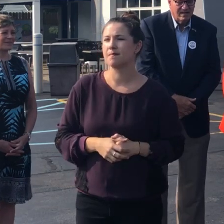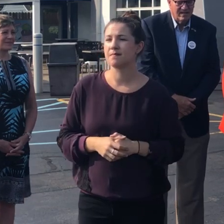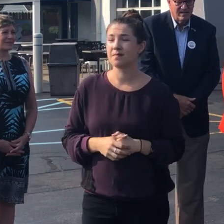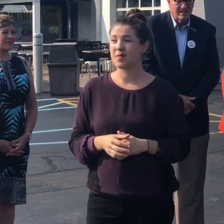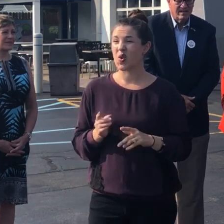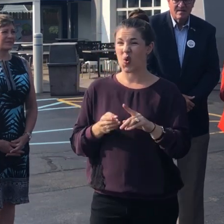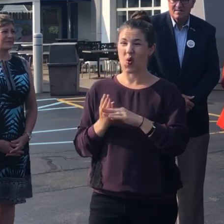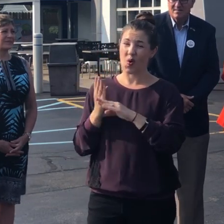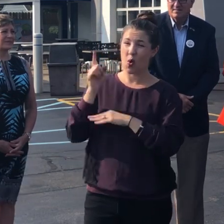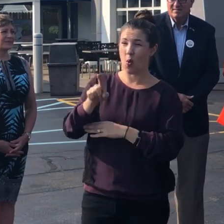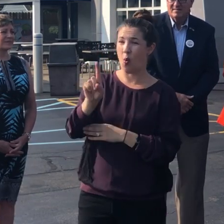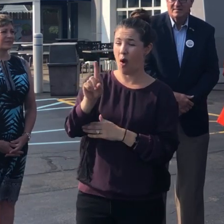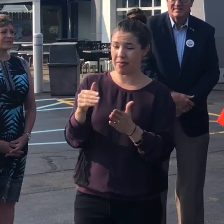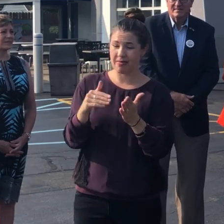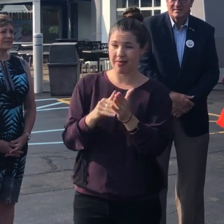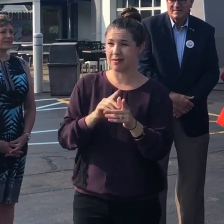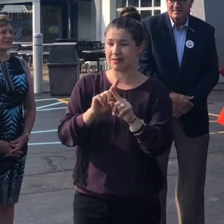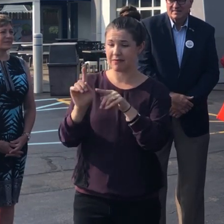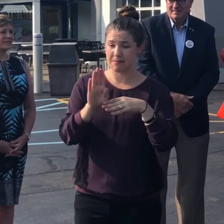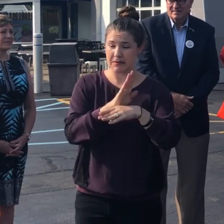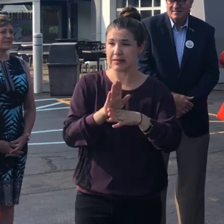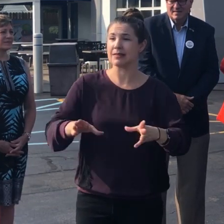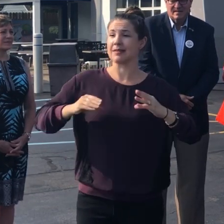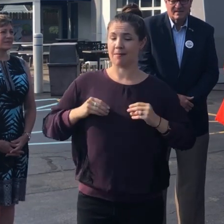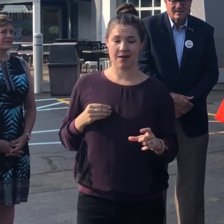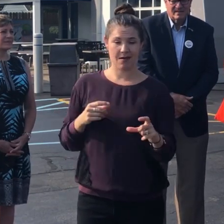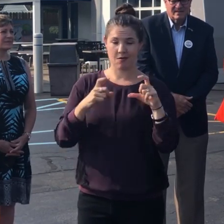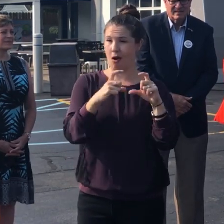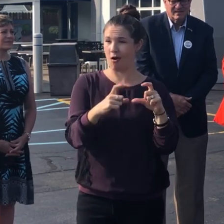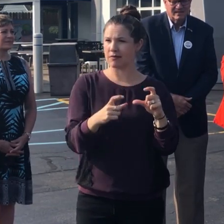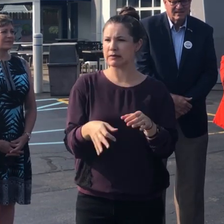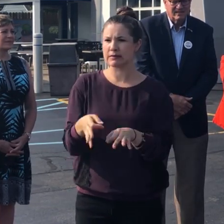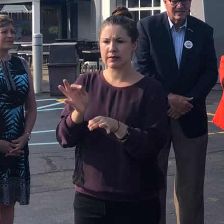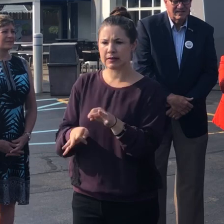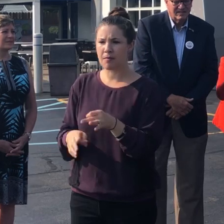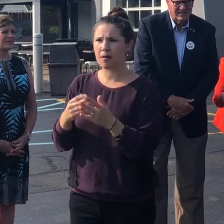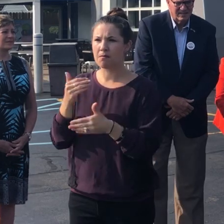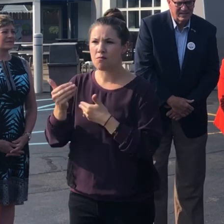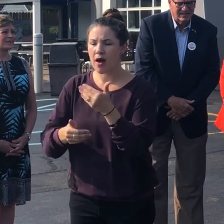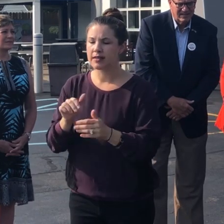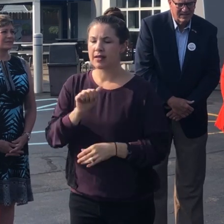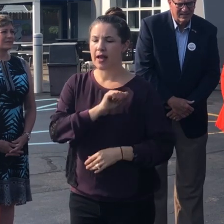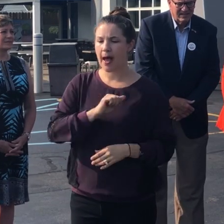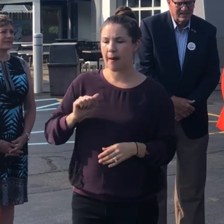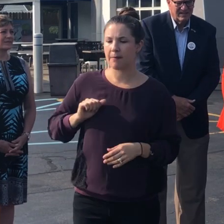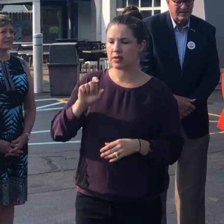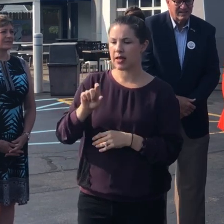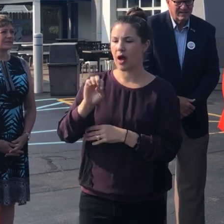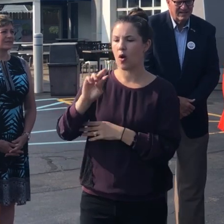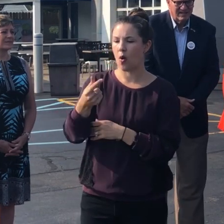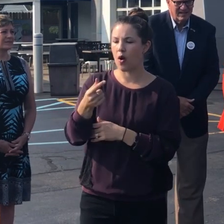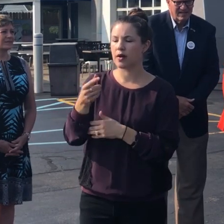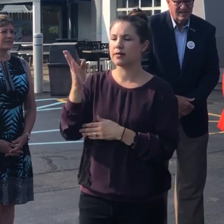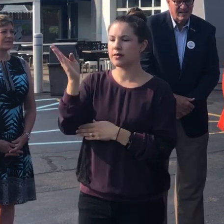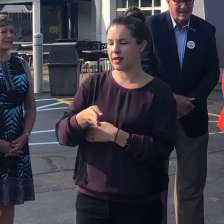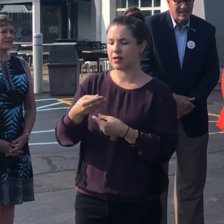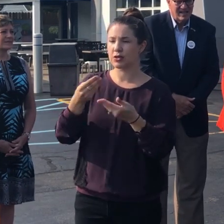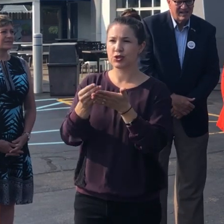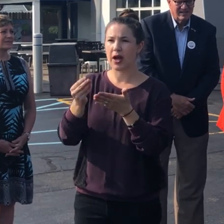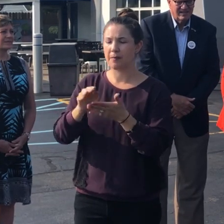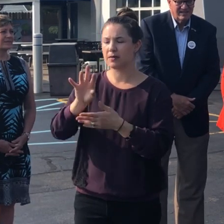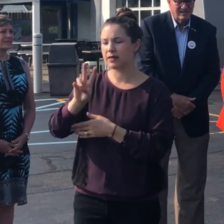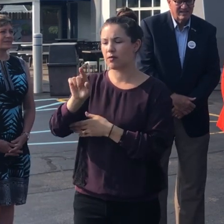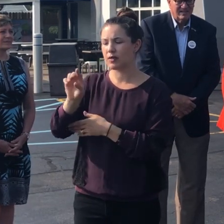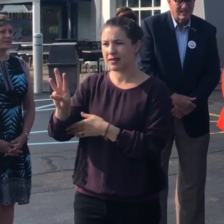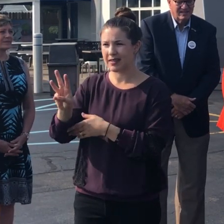1,000 merchants accepting these cards. It's a very simple sign-up process. Amherst.org, Shop 716 for the